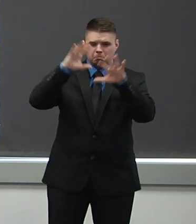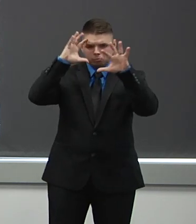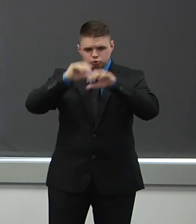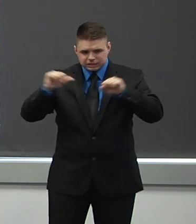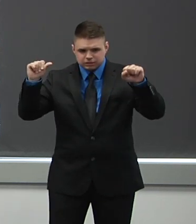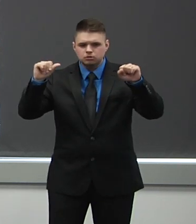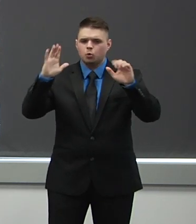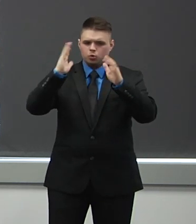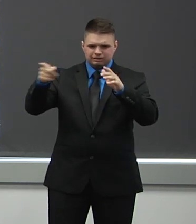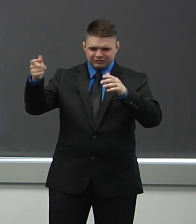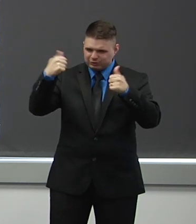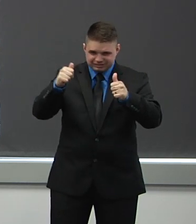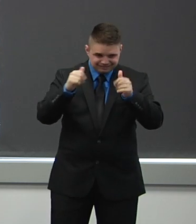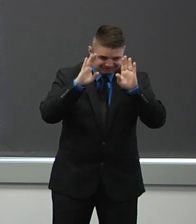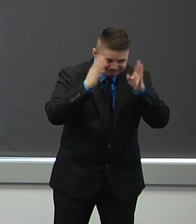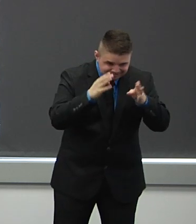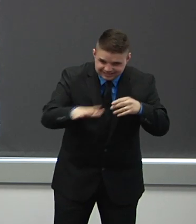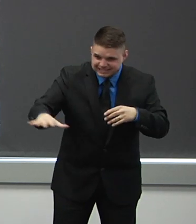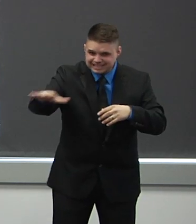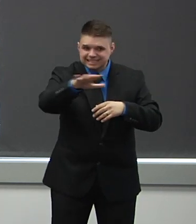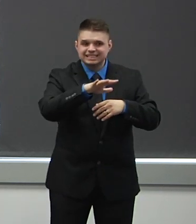they're anxious to get at that work.